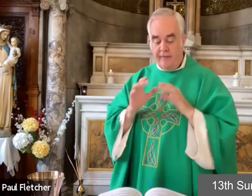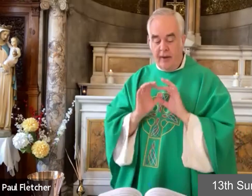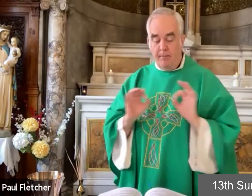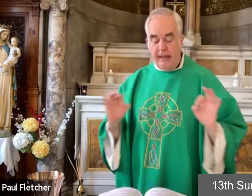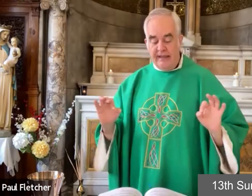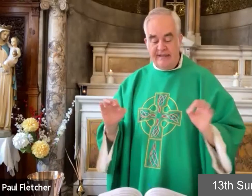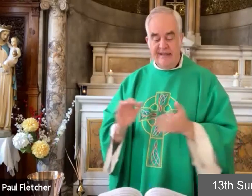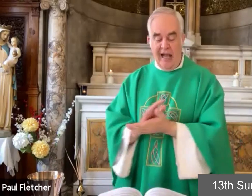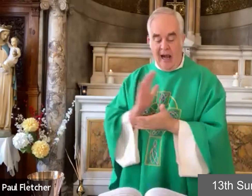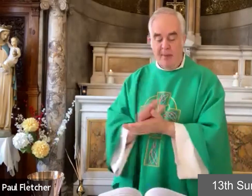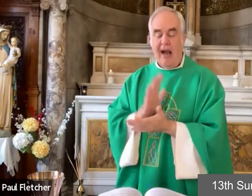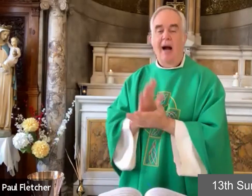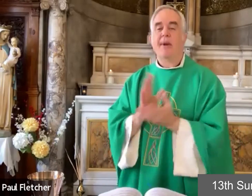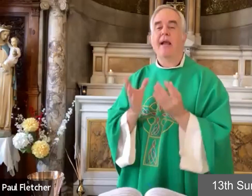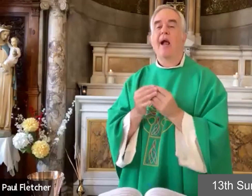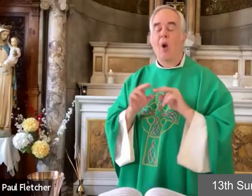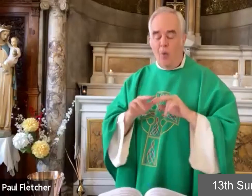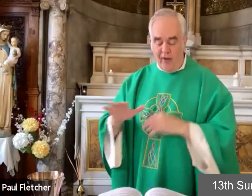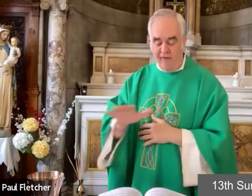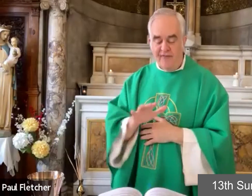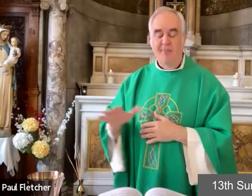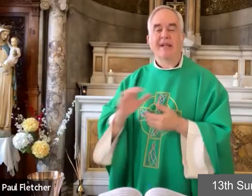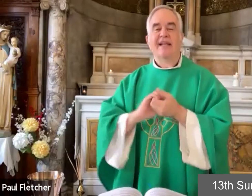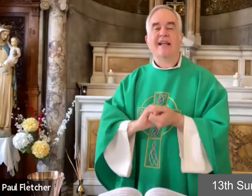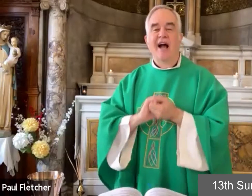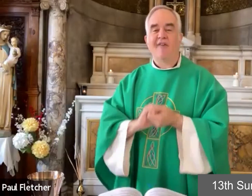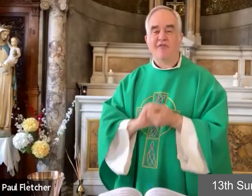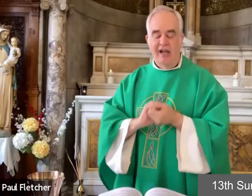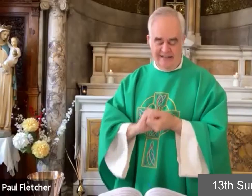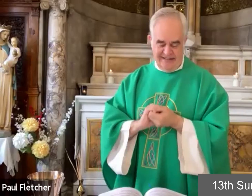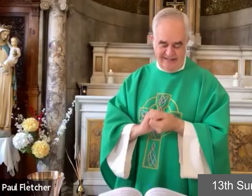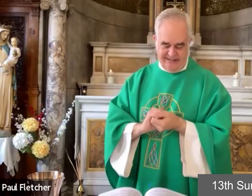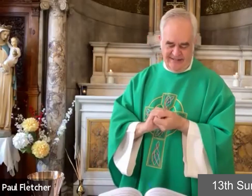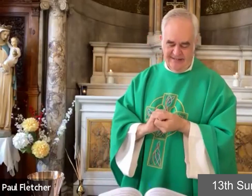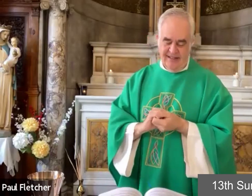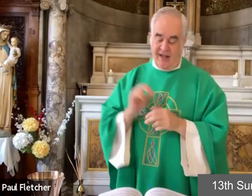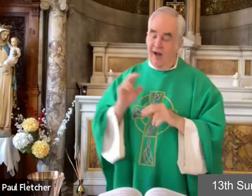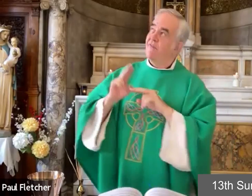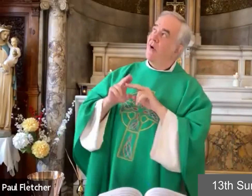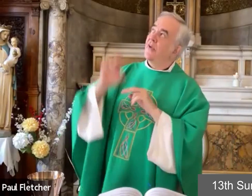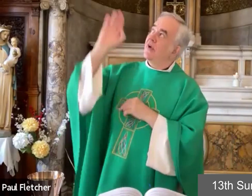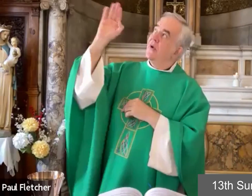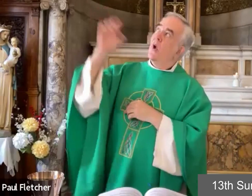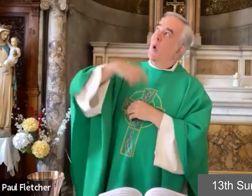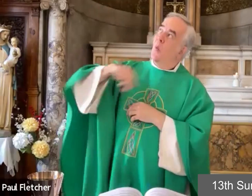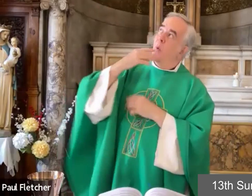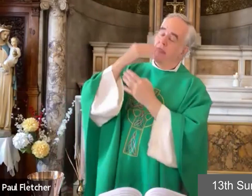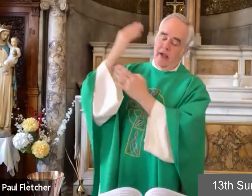in peace and be happy with our family and friends. Father, we thank